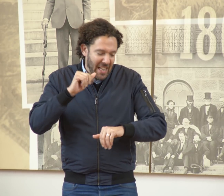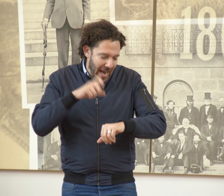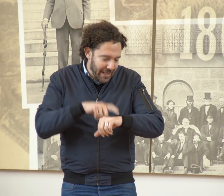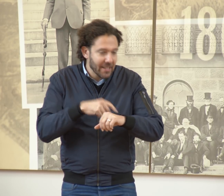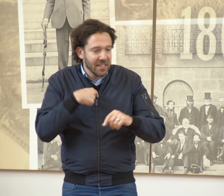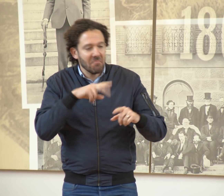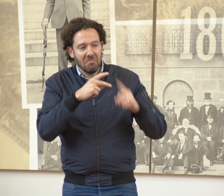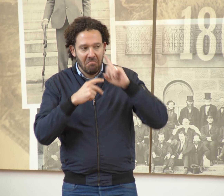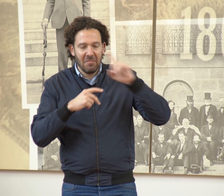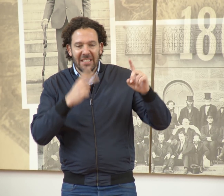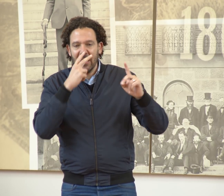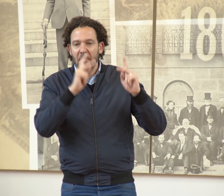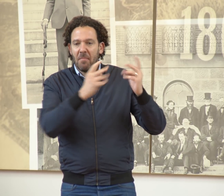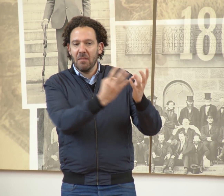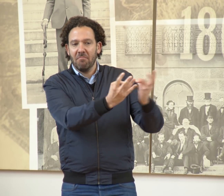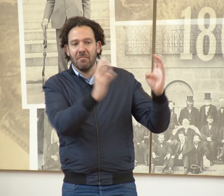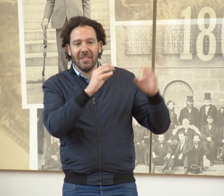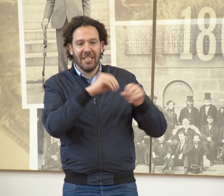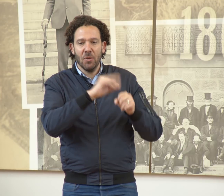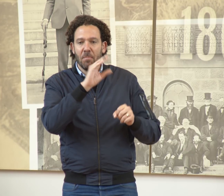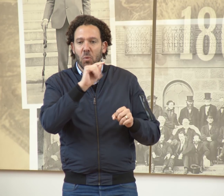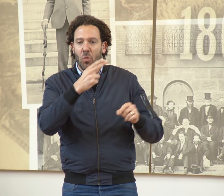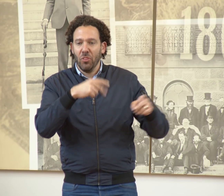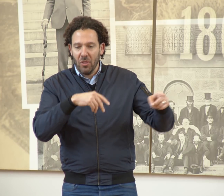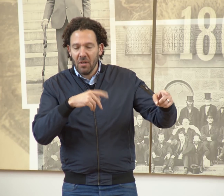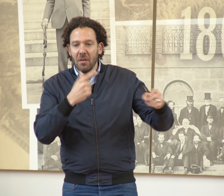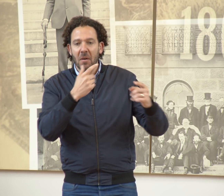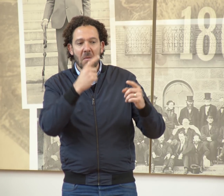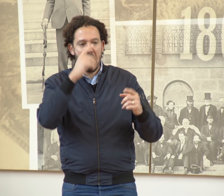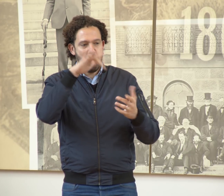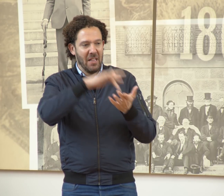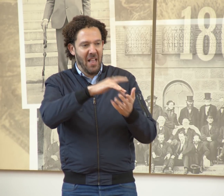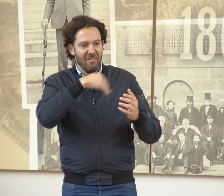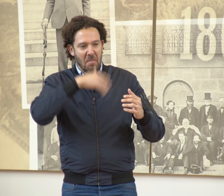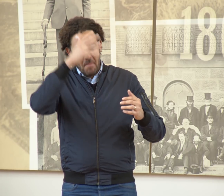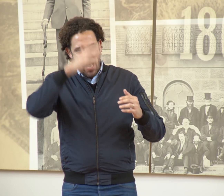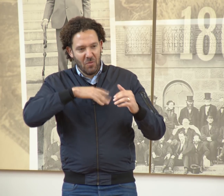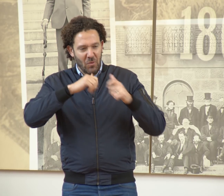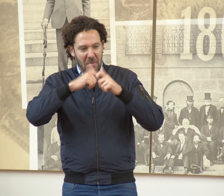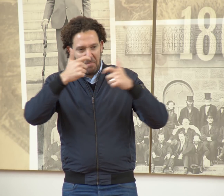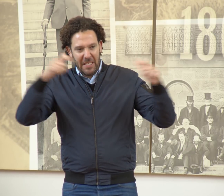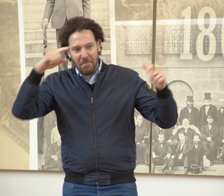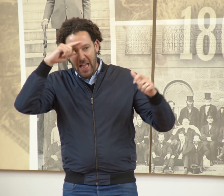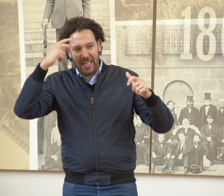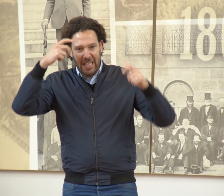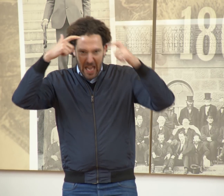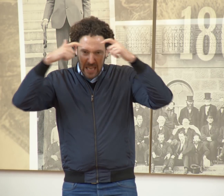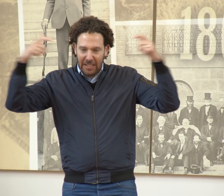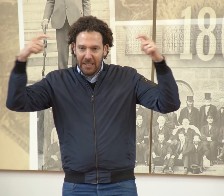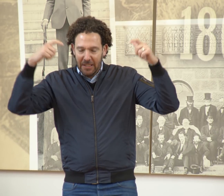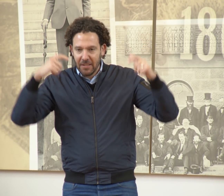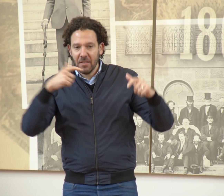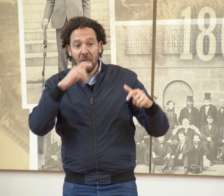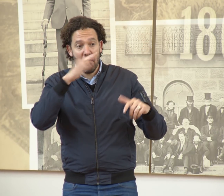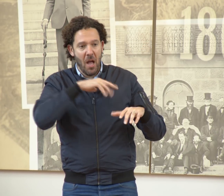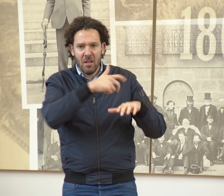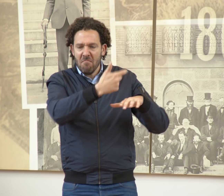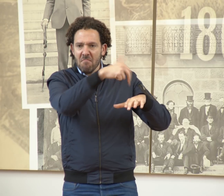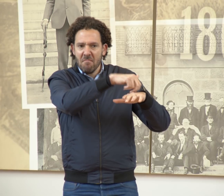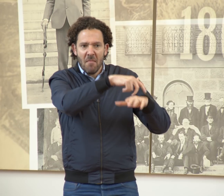And it was time to go home. It was late. I saw a group of people, middle-aged men, with big black hats sitting in a